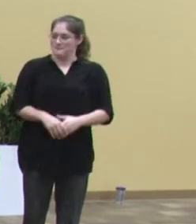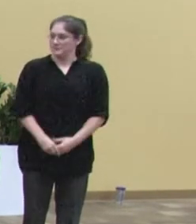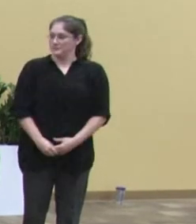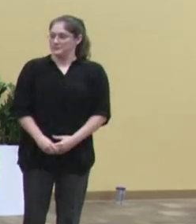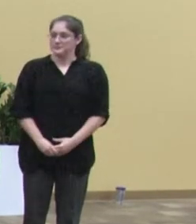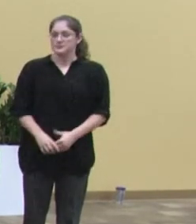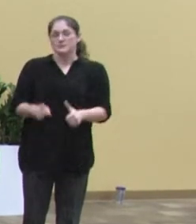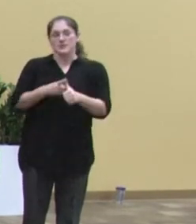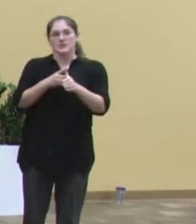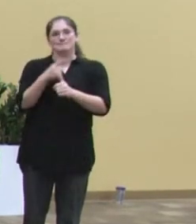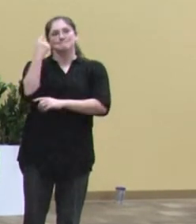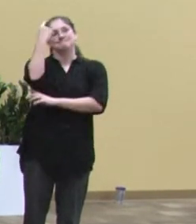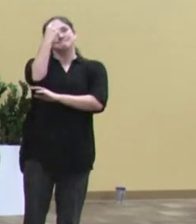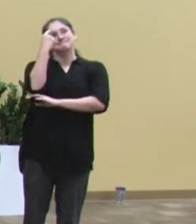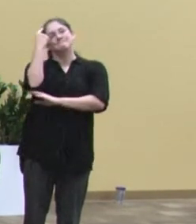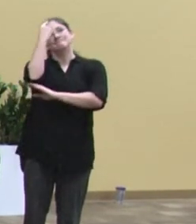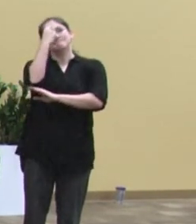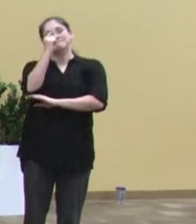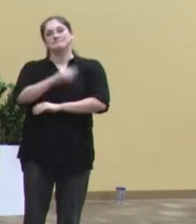First thing I thought about